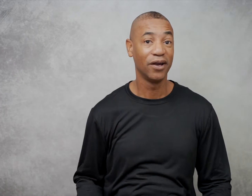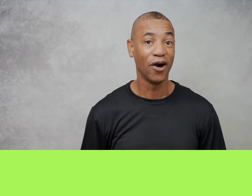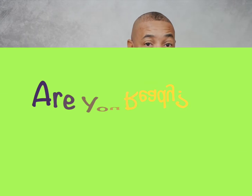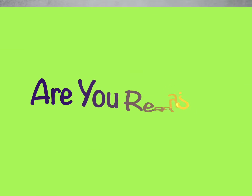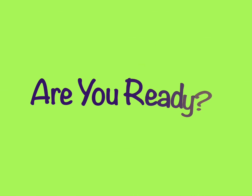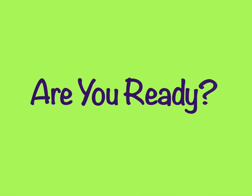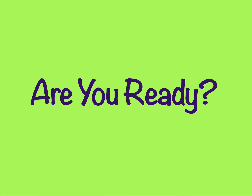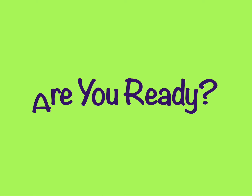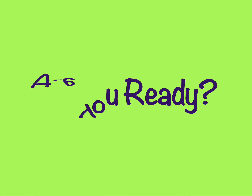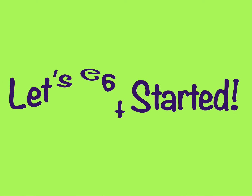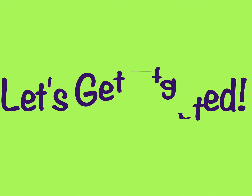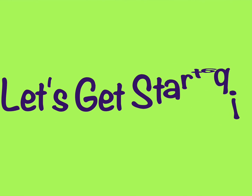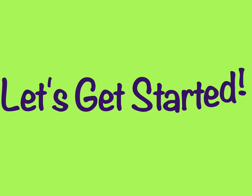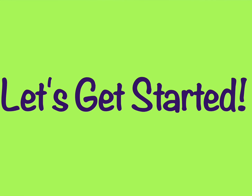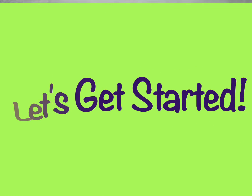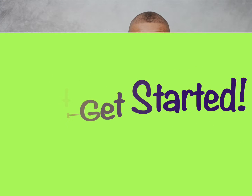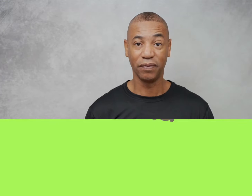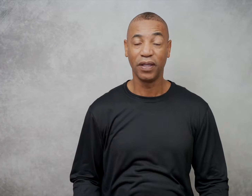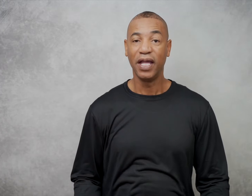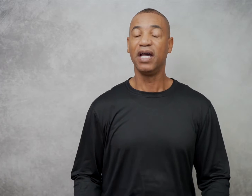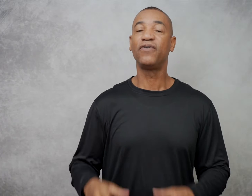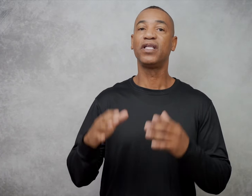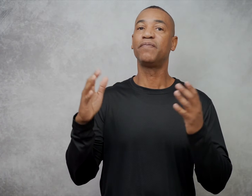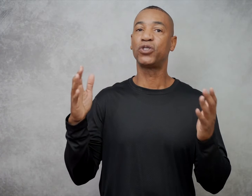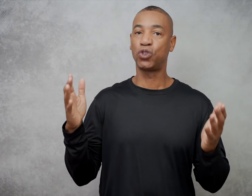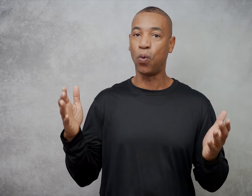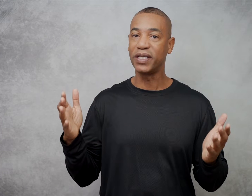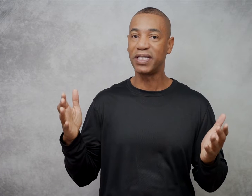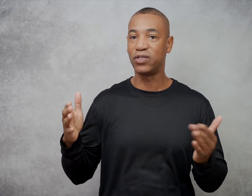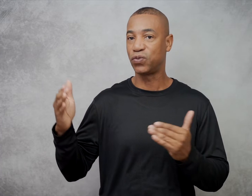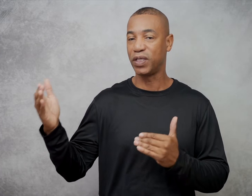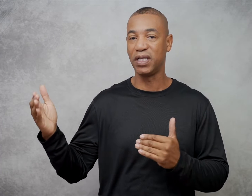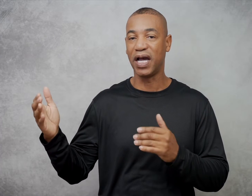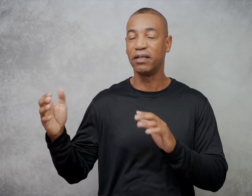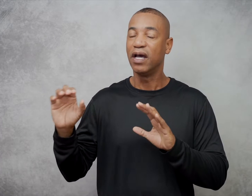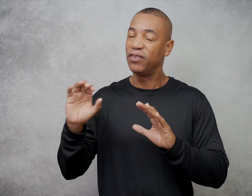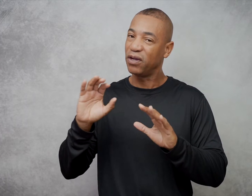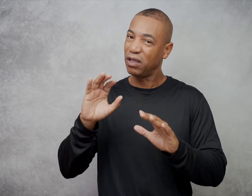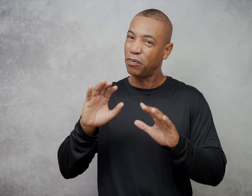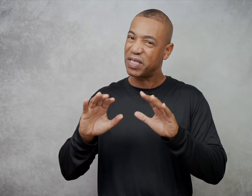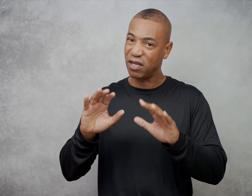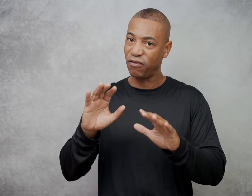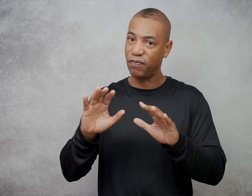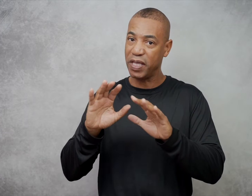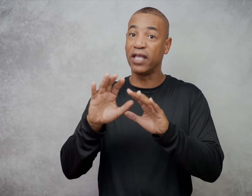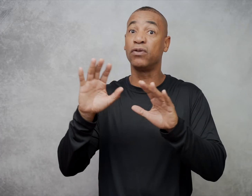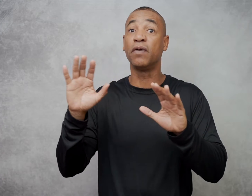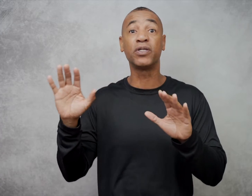Are you ready? Let's get started. Now for the numbers 20 to 29, they're a little bit different from the other numbers that